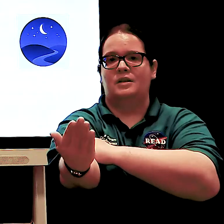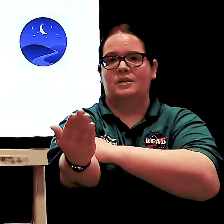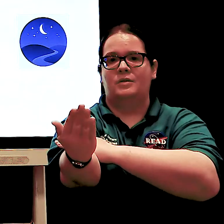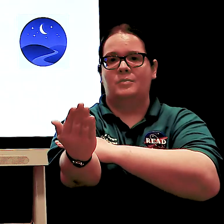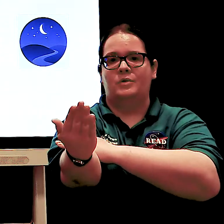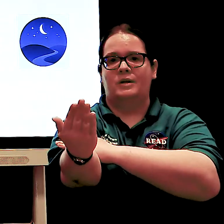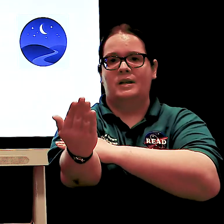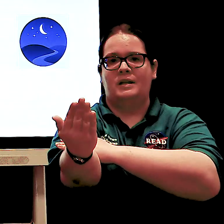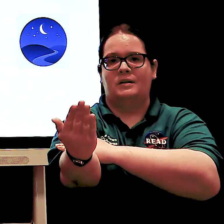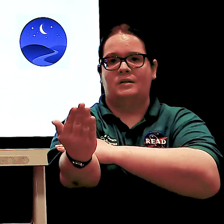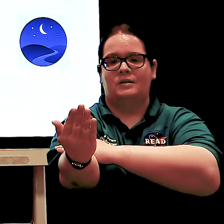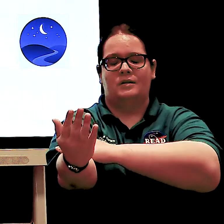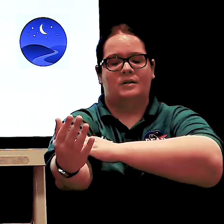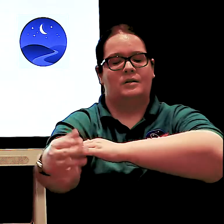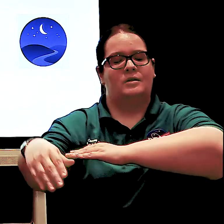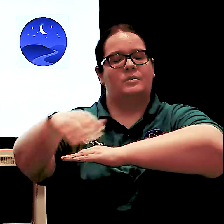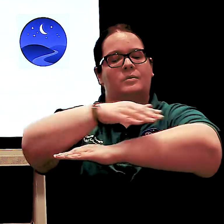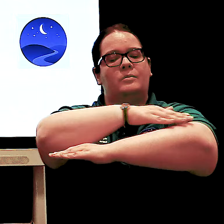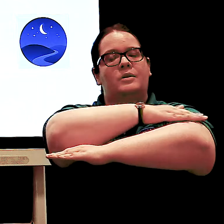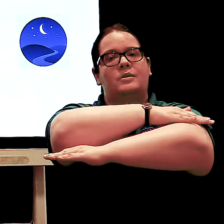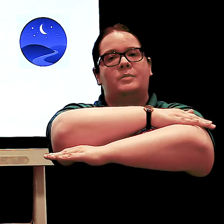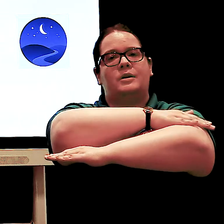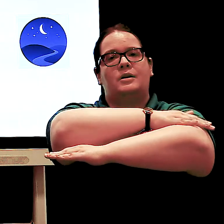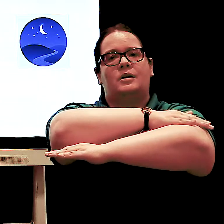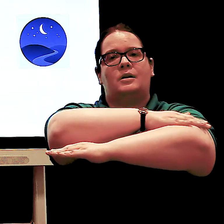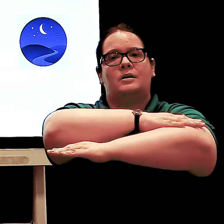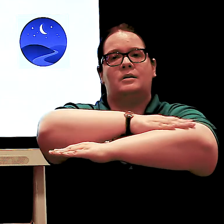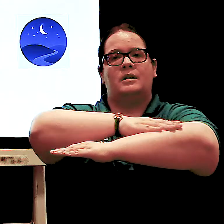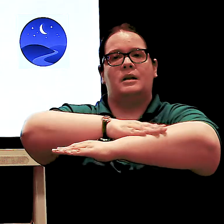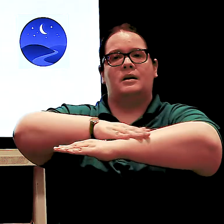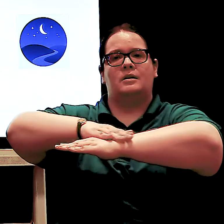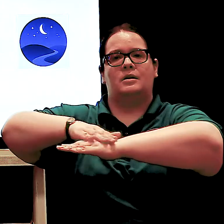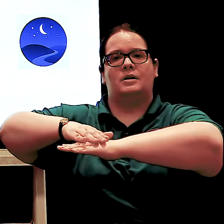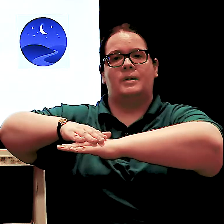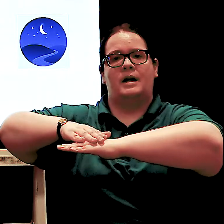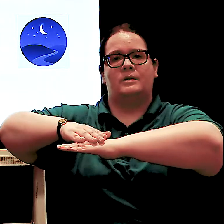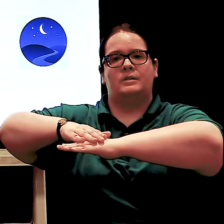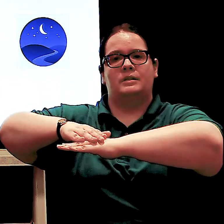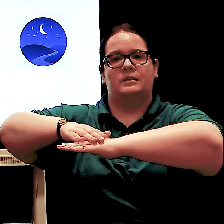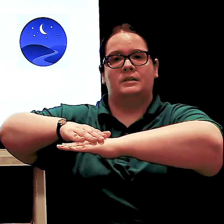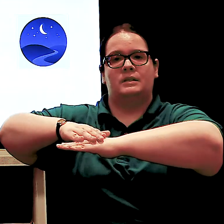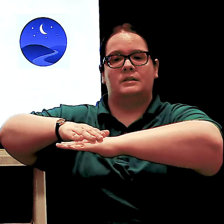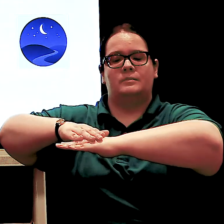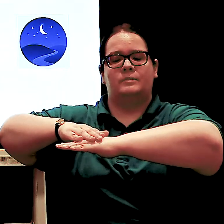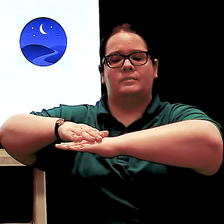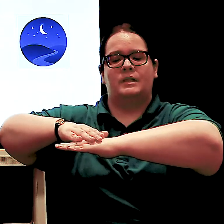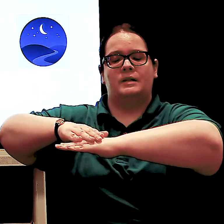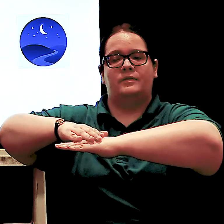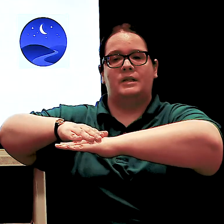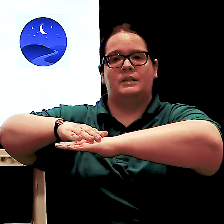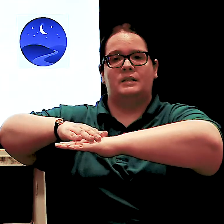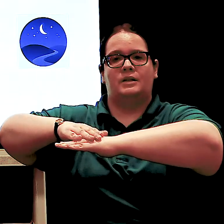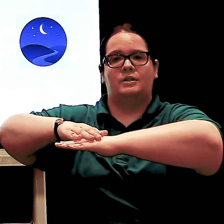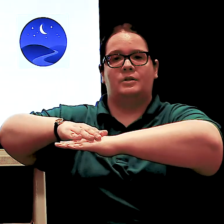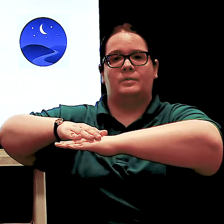the morning. We're going to put our arm out. Think of this as your